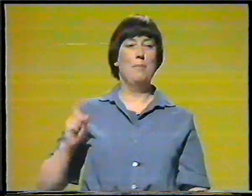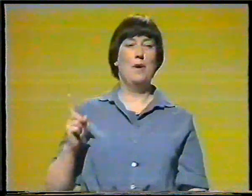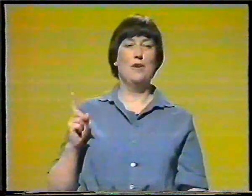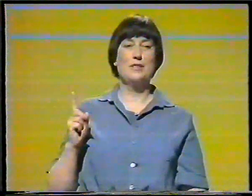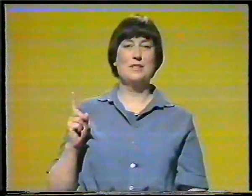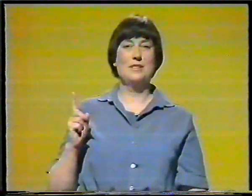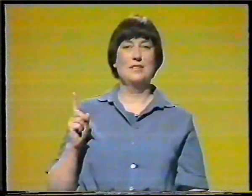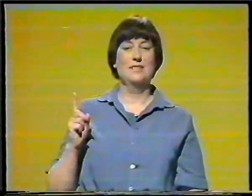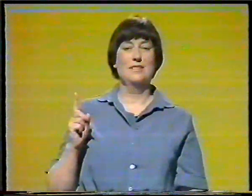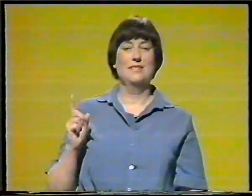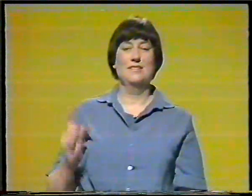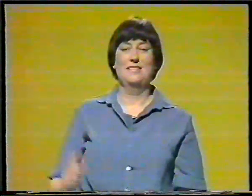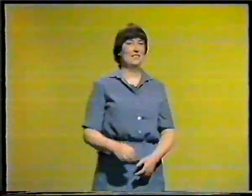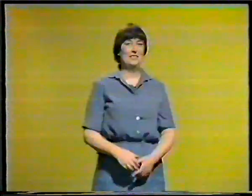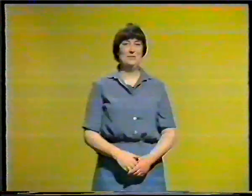boss,